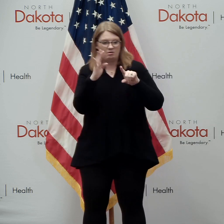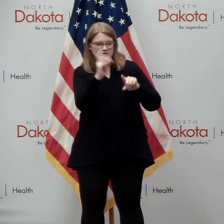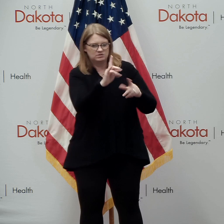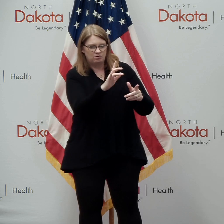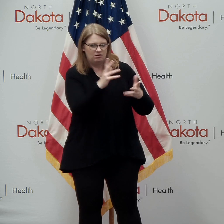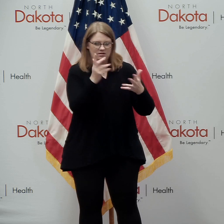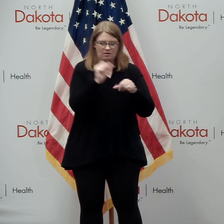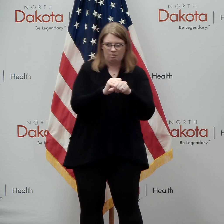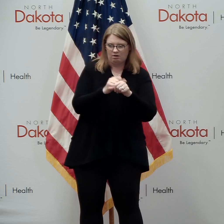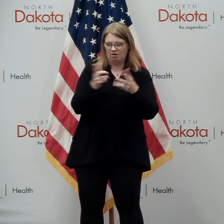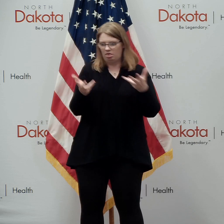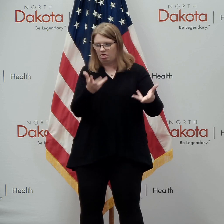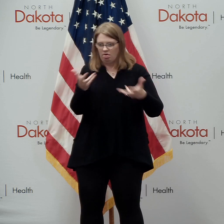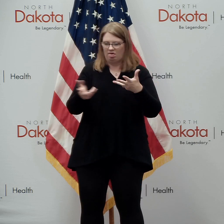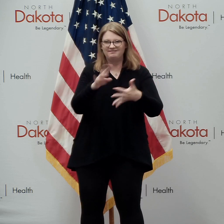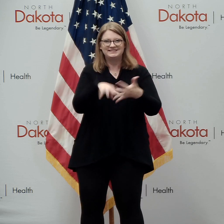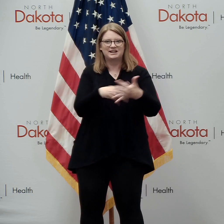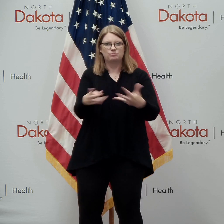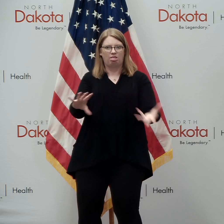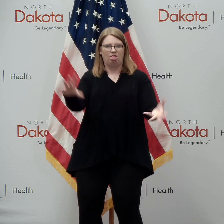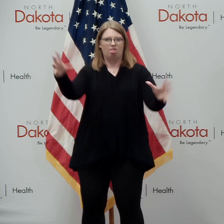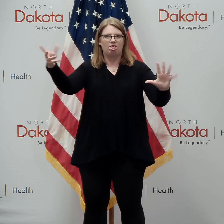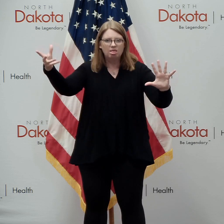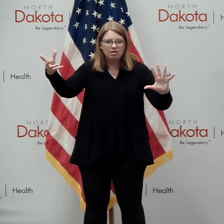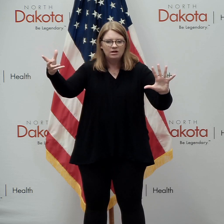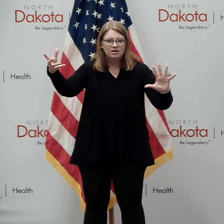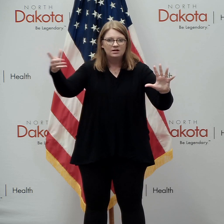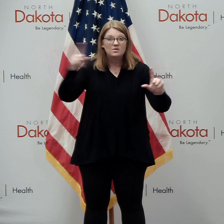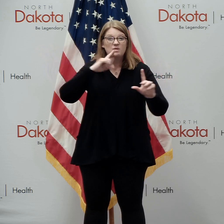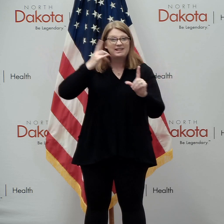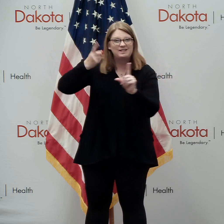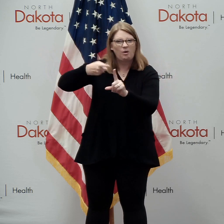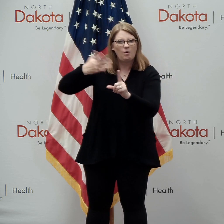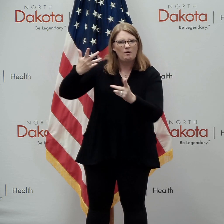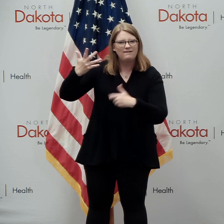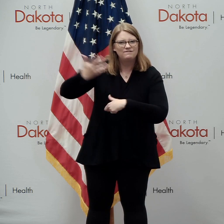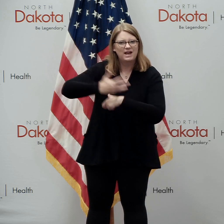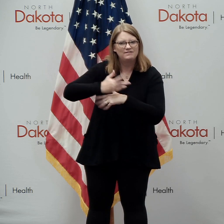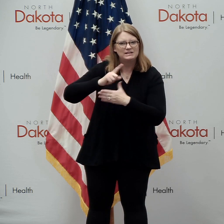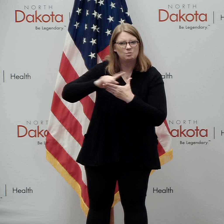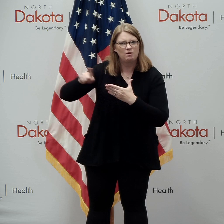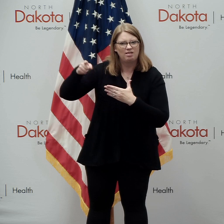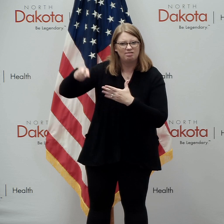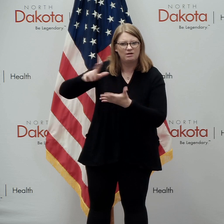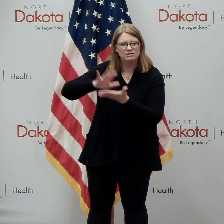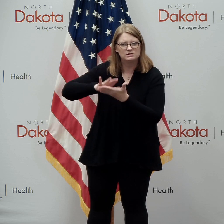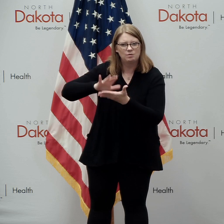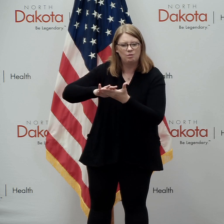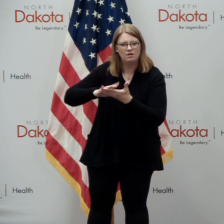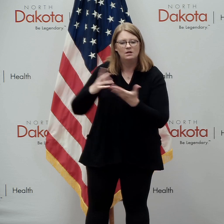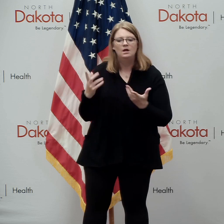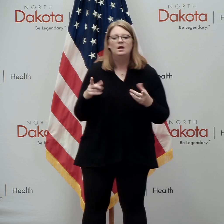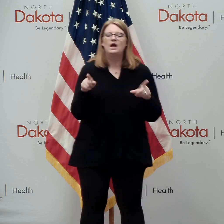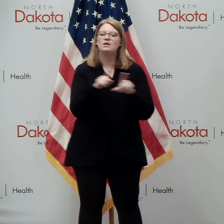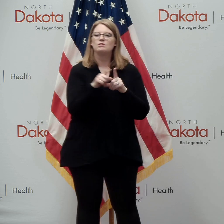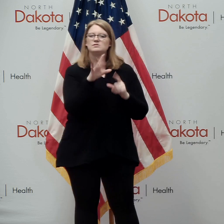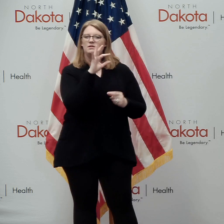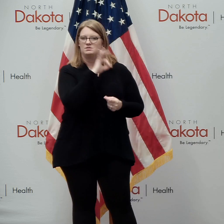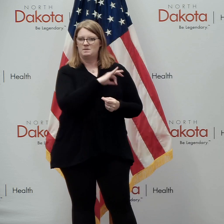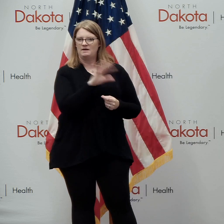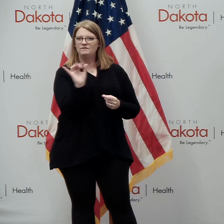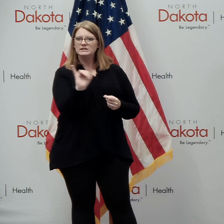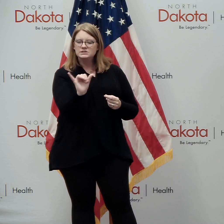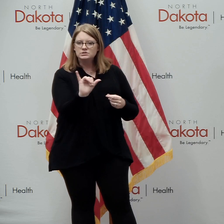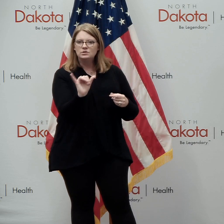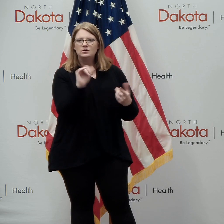all kids in school every day of the week. That's where we're trying to get to, and there are certainly also some benefits associated with that.